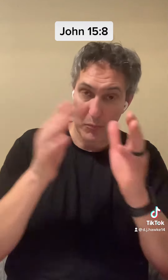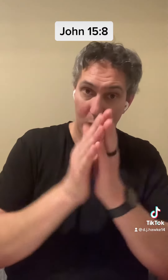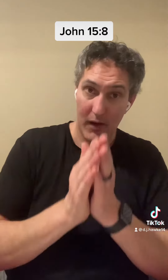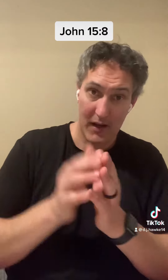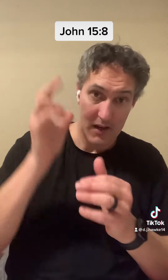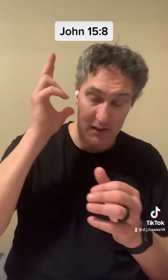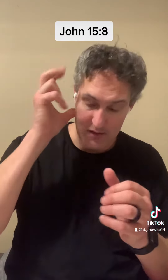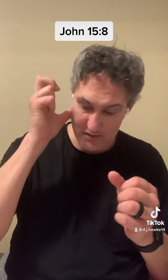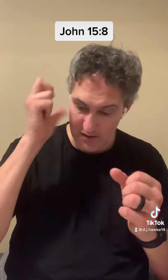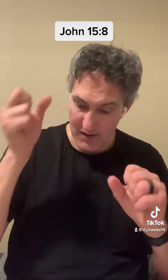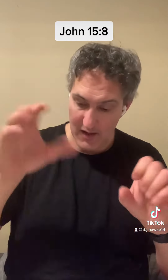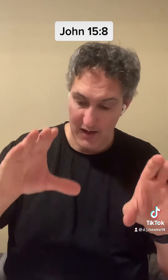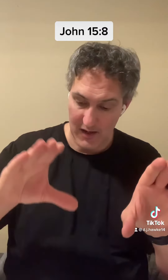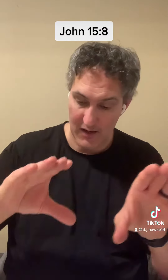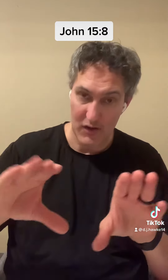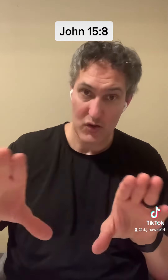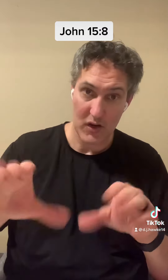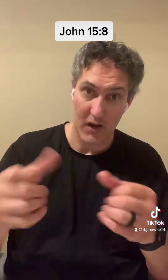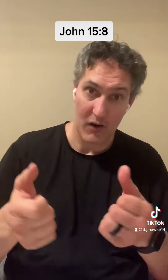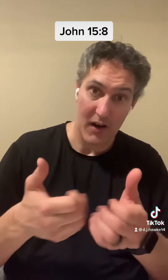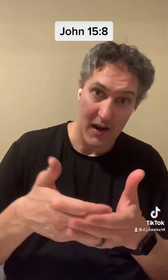pray, listen, and share.